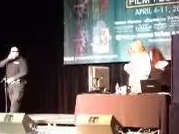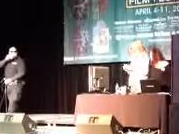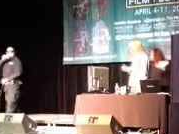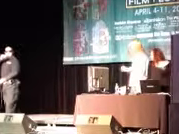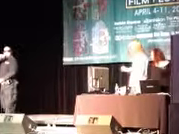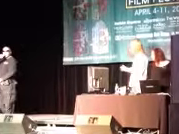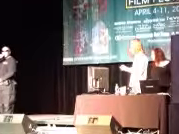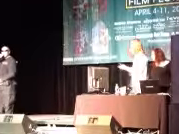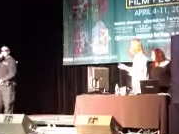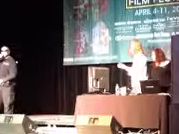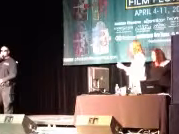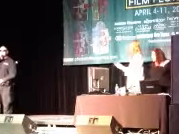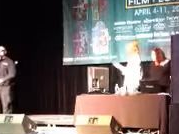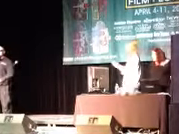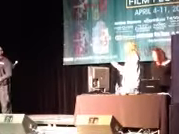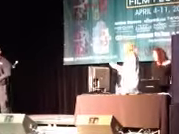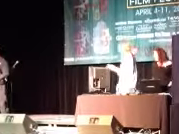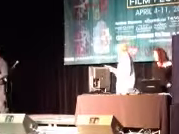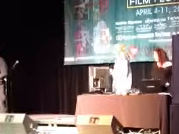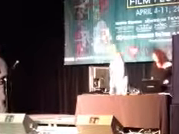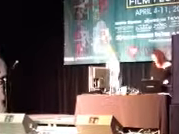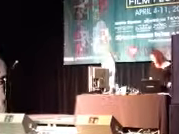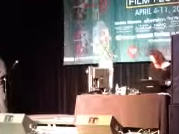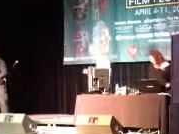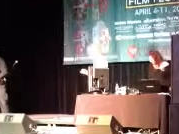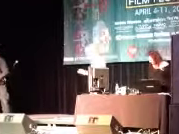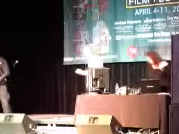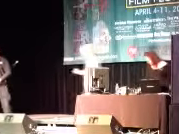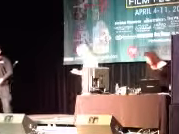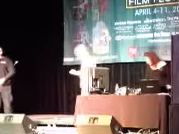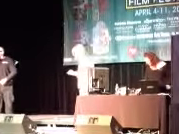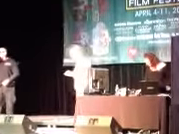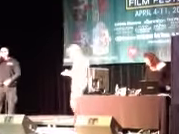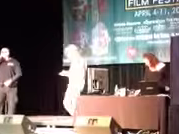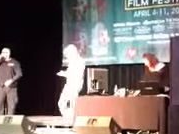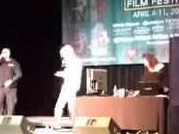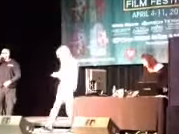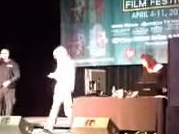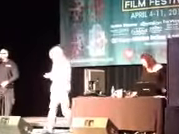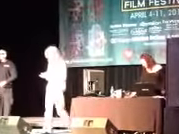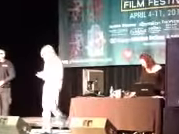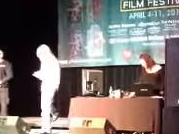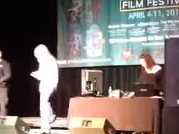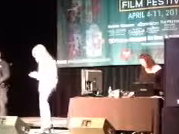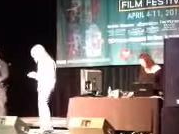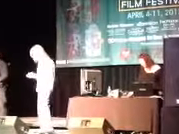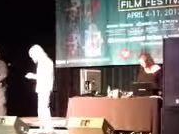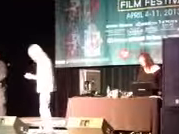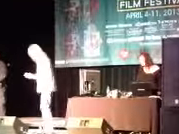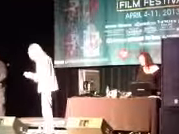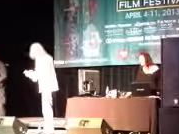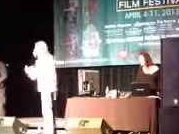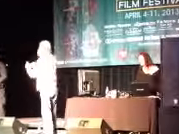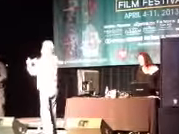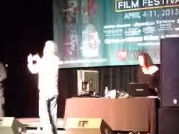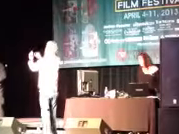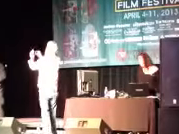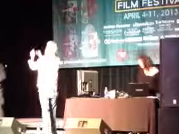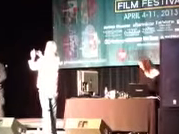your eyes, your hands, stop it when you pass it by Oh mama, I'm your eyes, your hands, stop it when you pass it